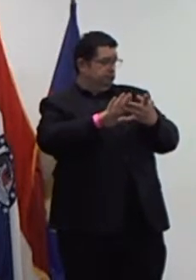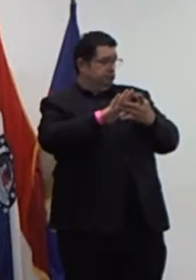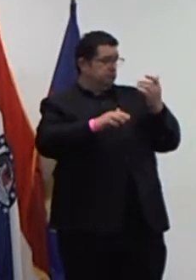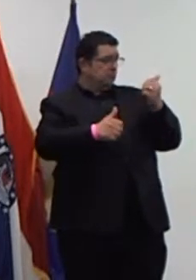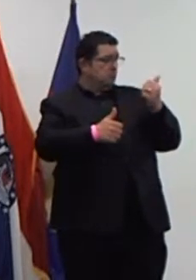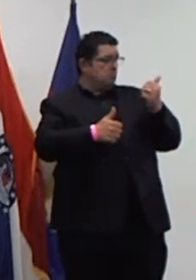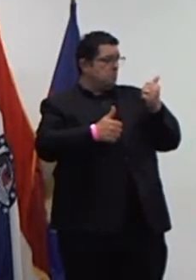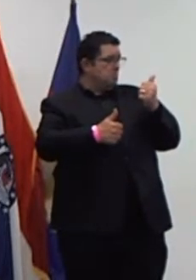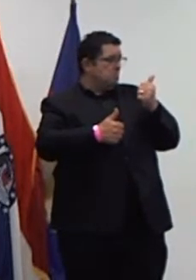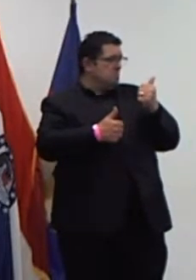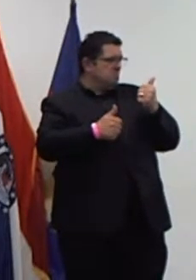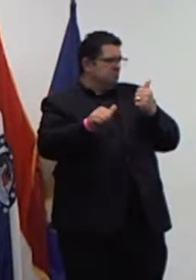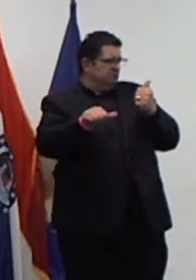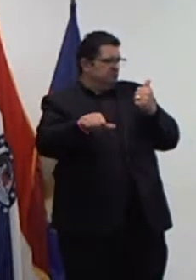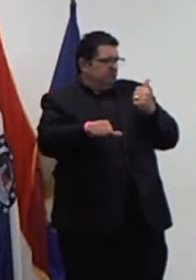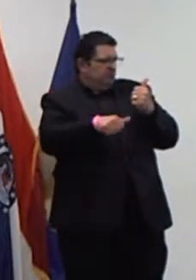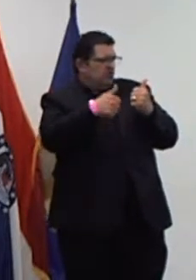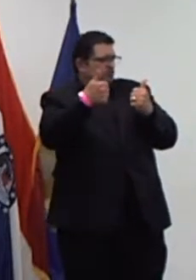just about all the remaining